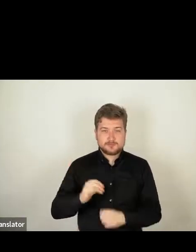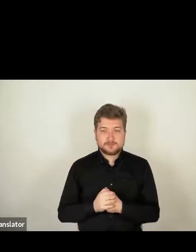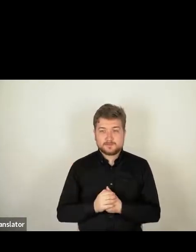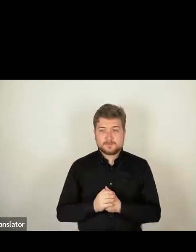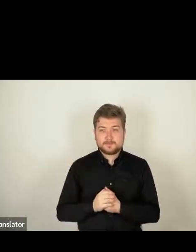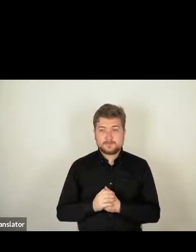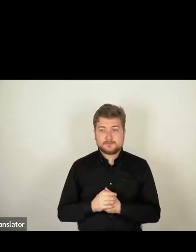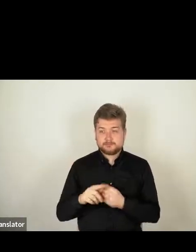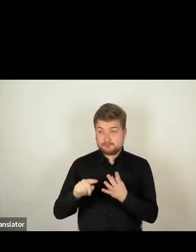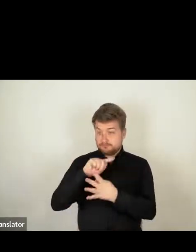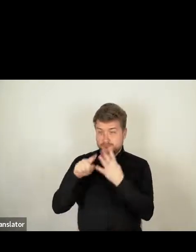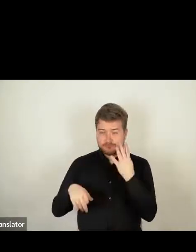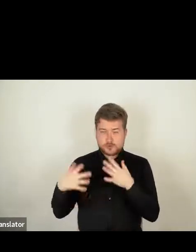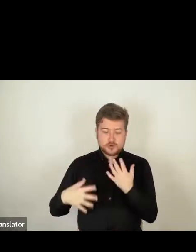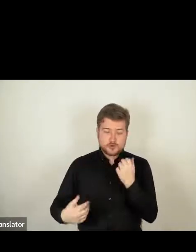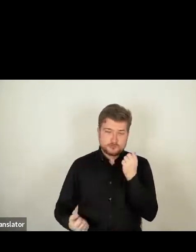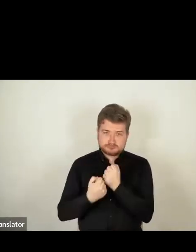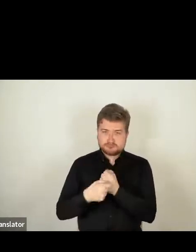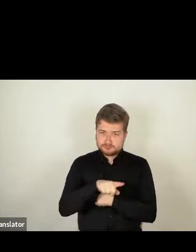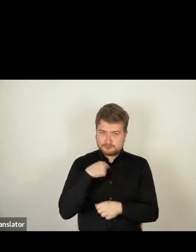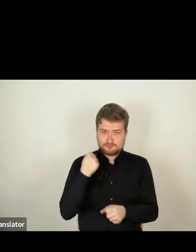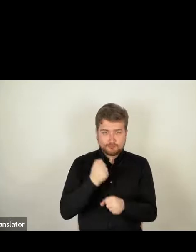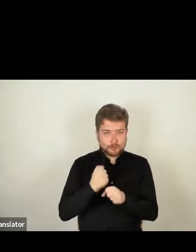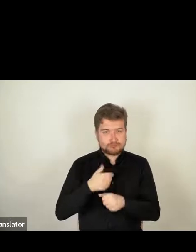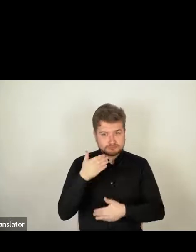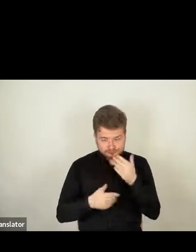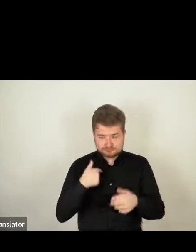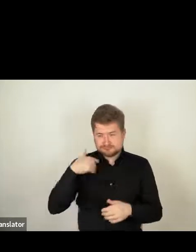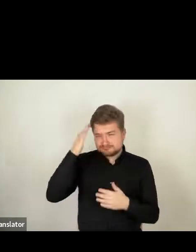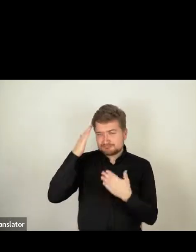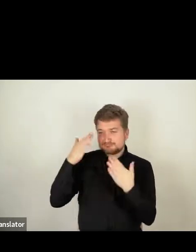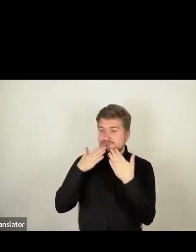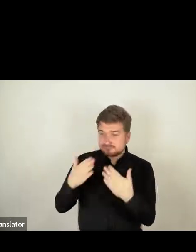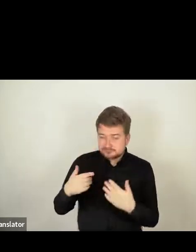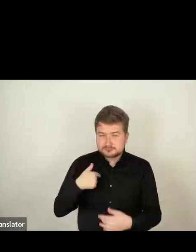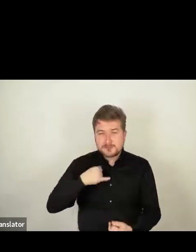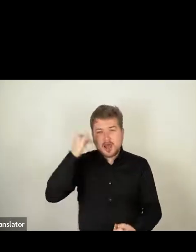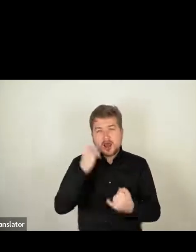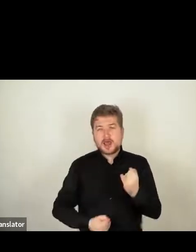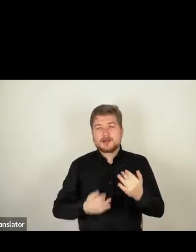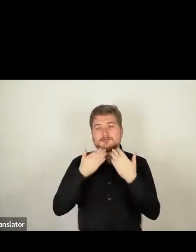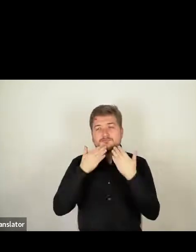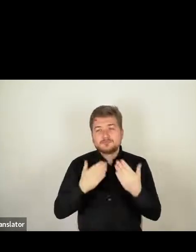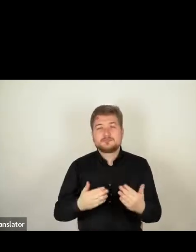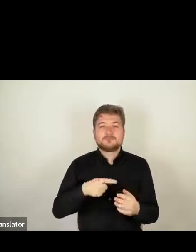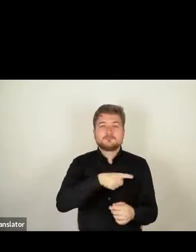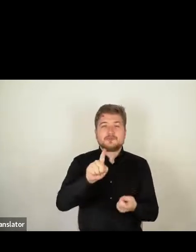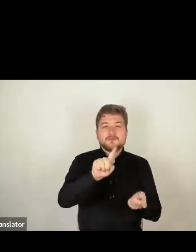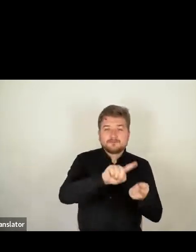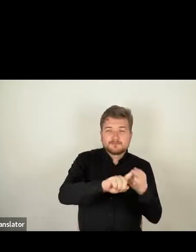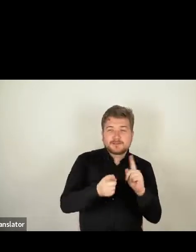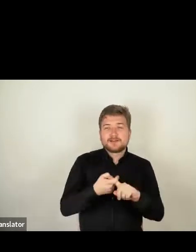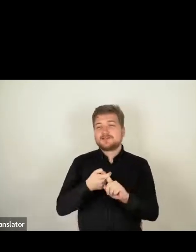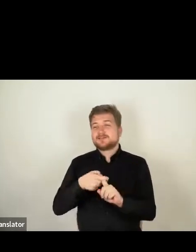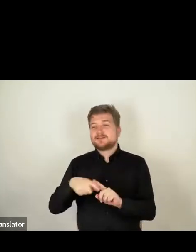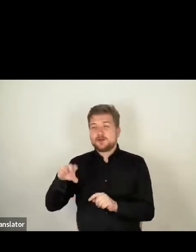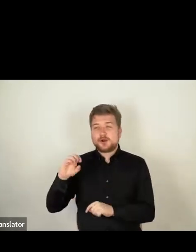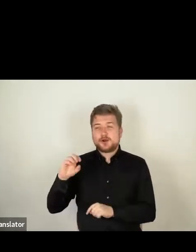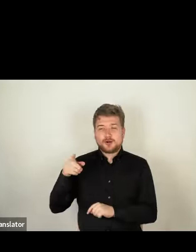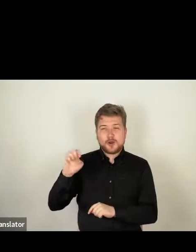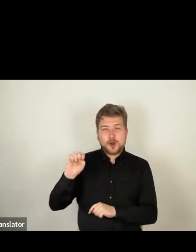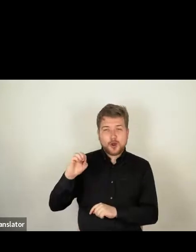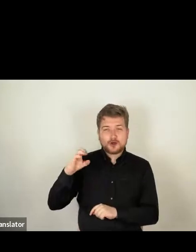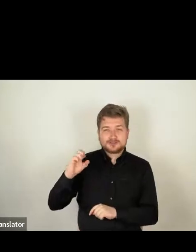gender equality. Finally, I would like to thank all the colleagues in the OSCE PA and ODIHR who worked on organizing